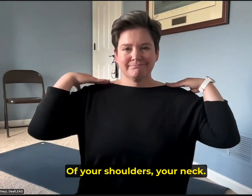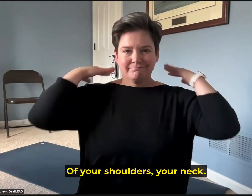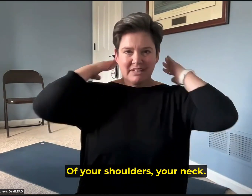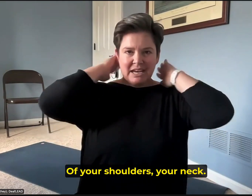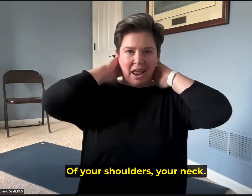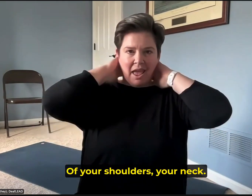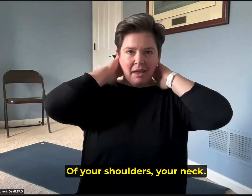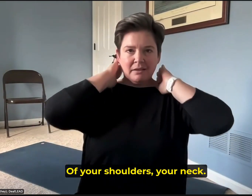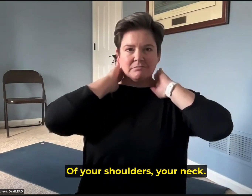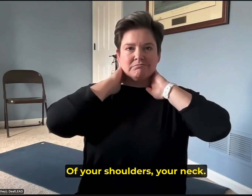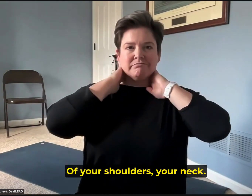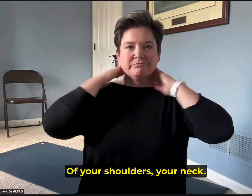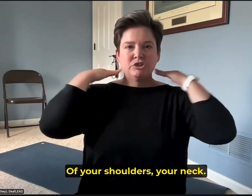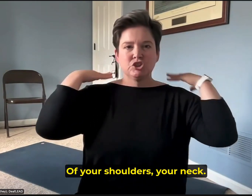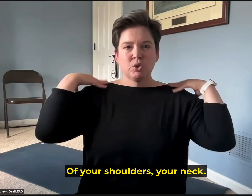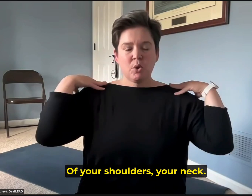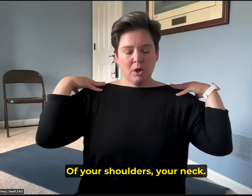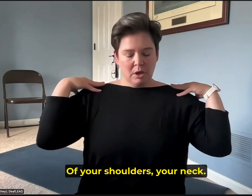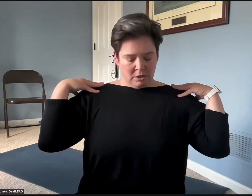Of your shoulders, your neck.